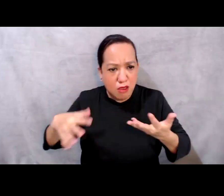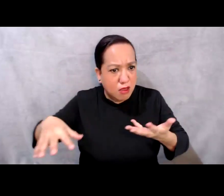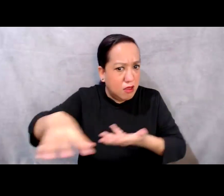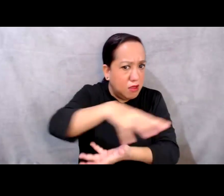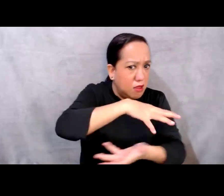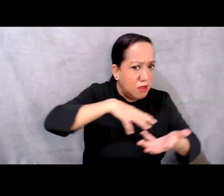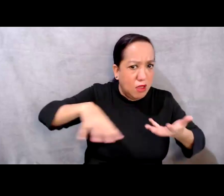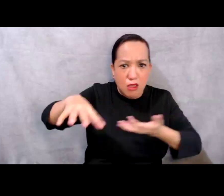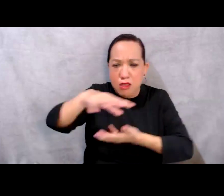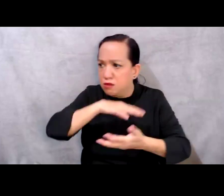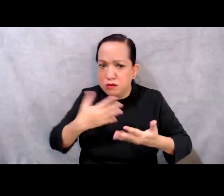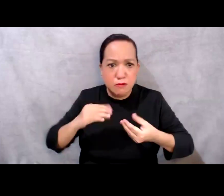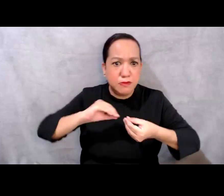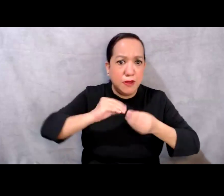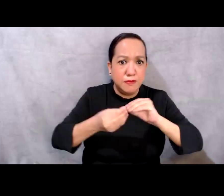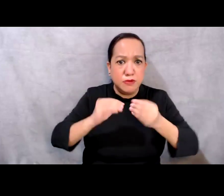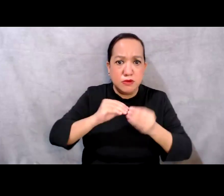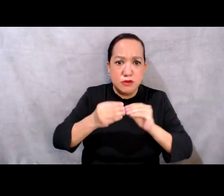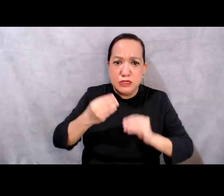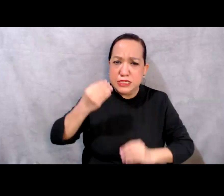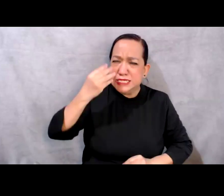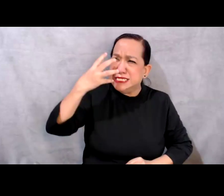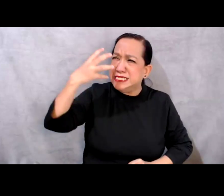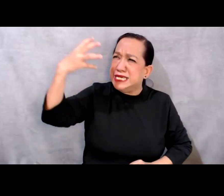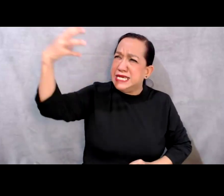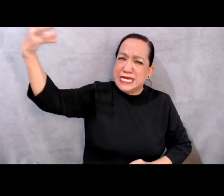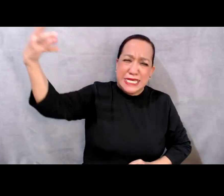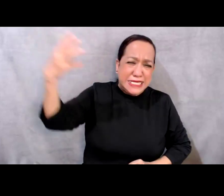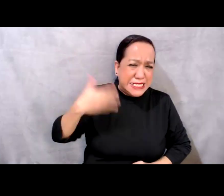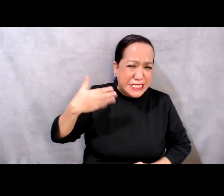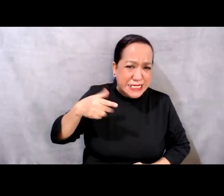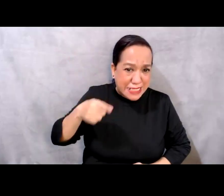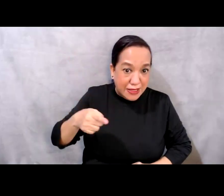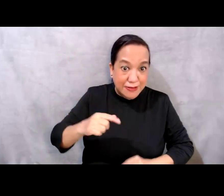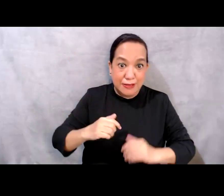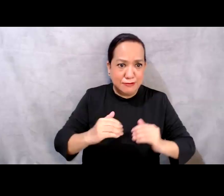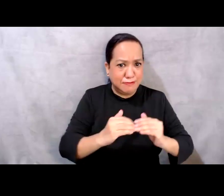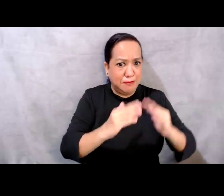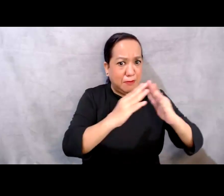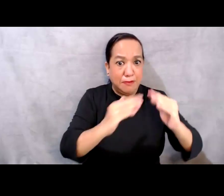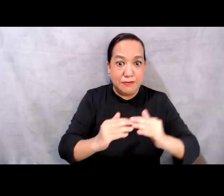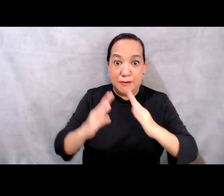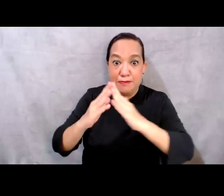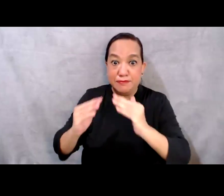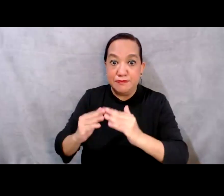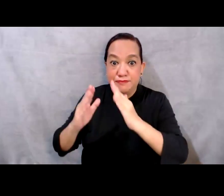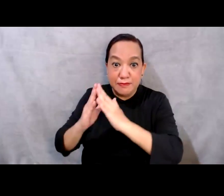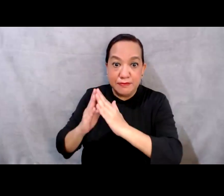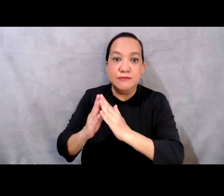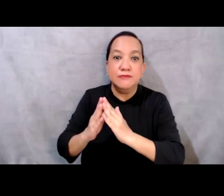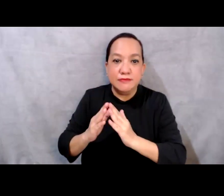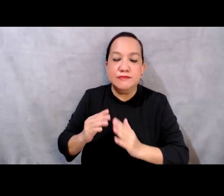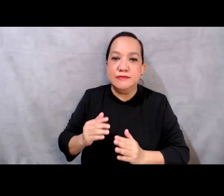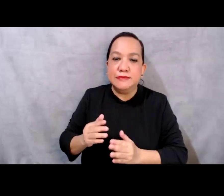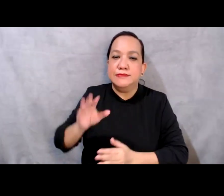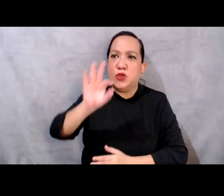and energy in general, our call to the ADB is to embed principles of justice already